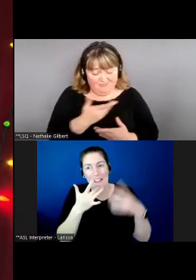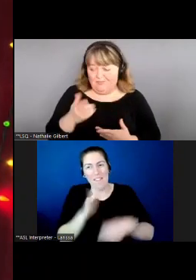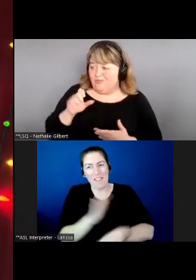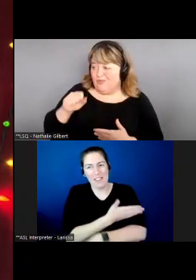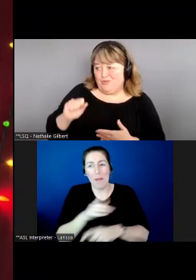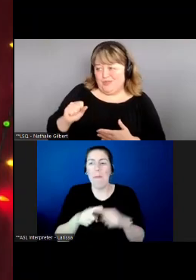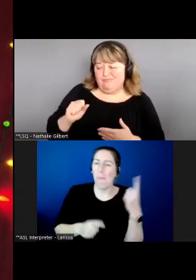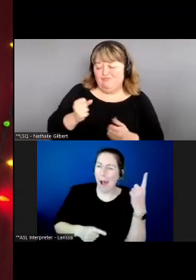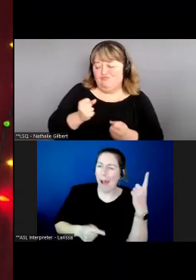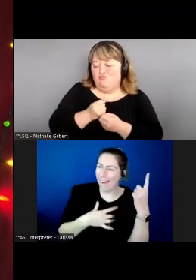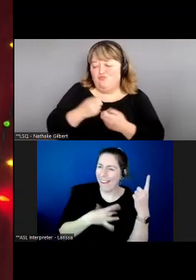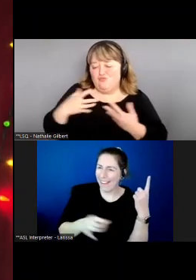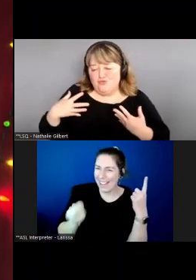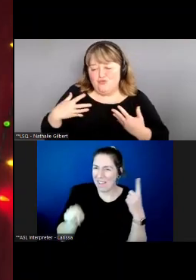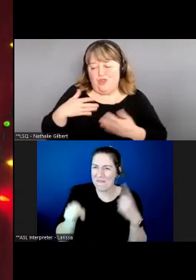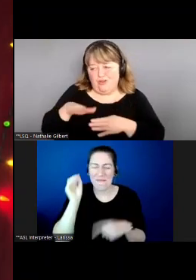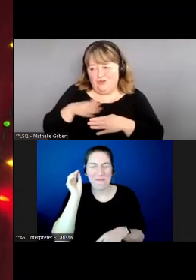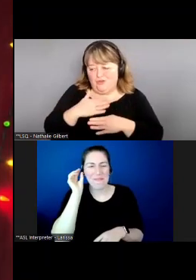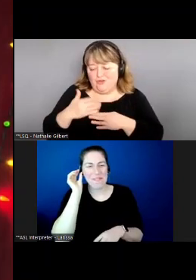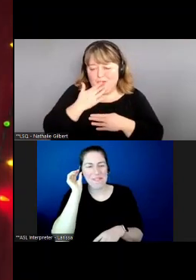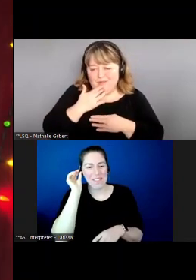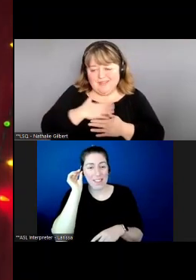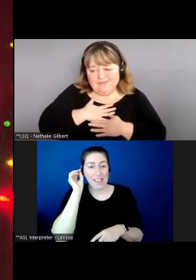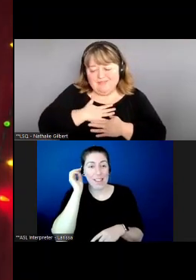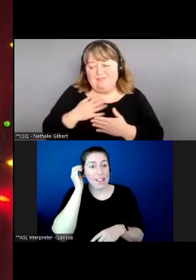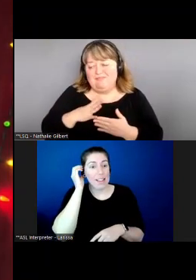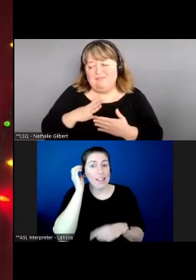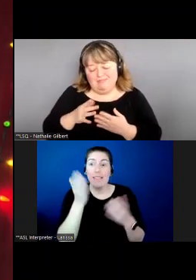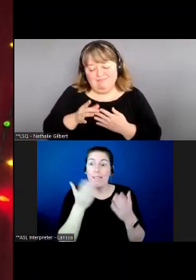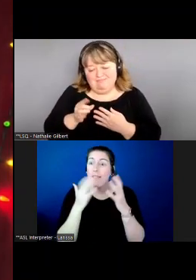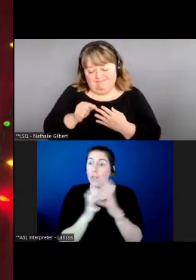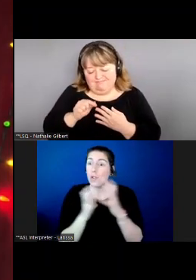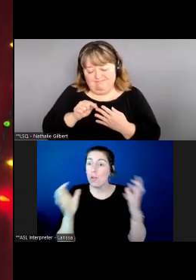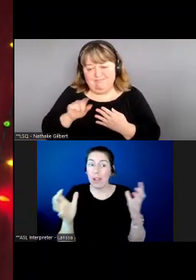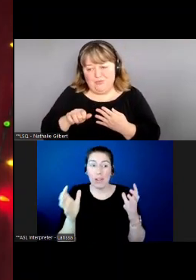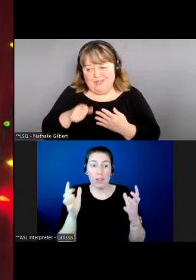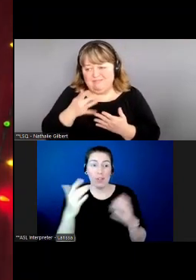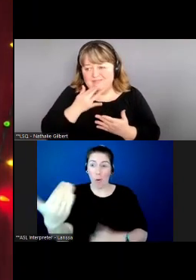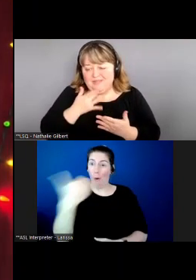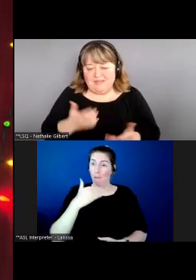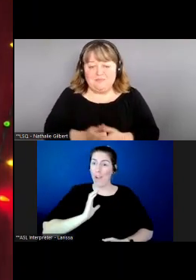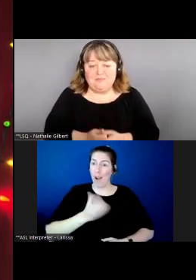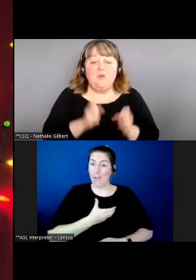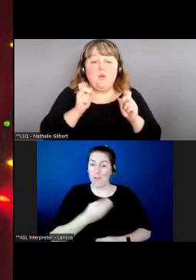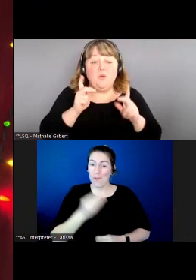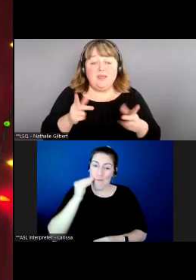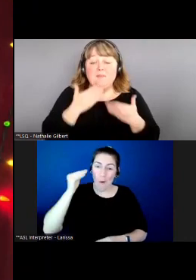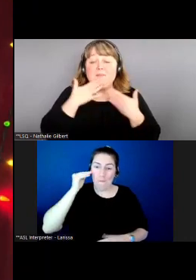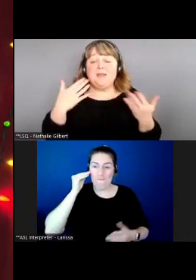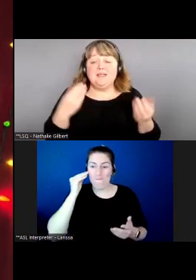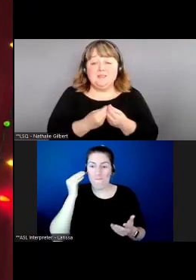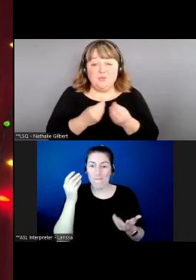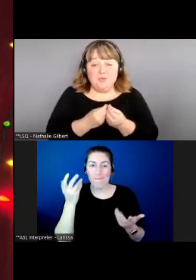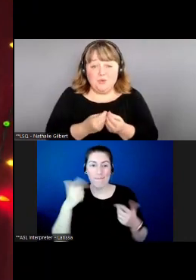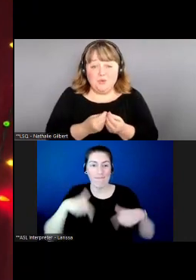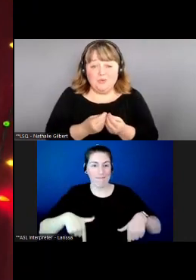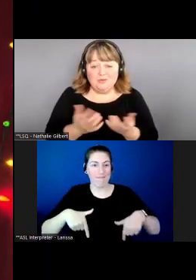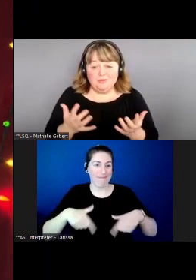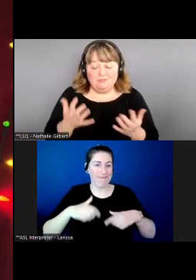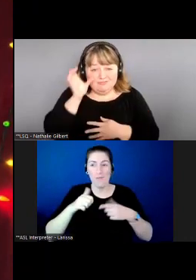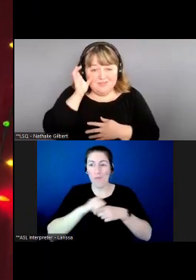Yeah. Well, thanks for coming over and to our house. Yeah, hanging out in our little rehearsal space here in